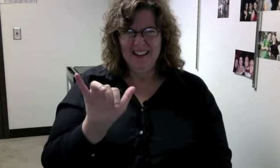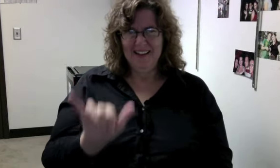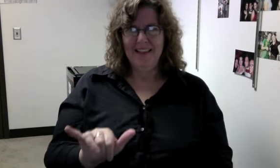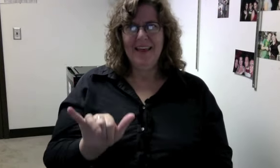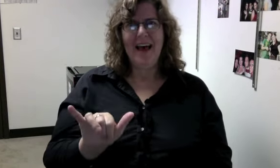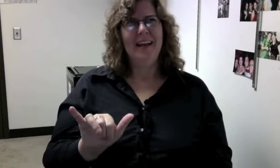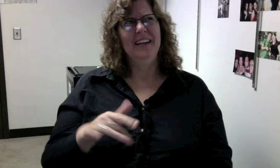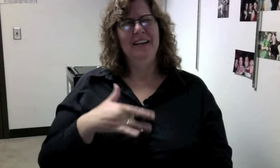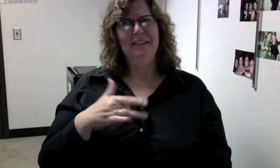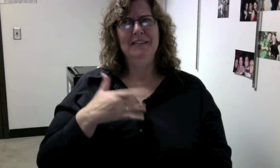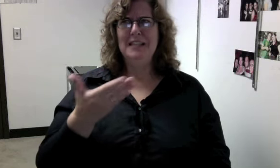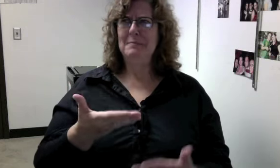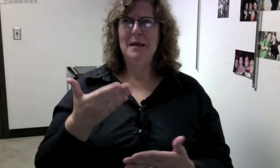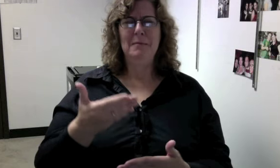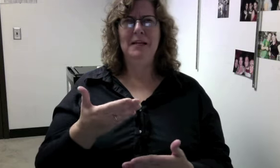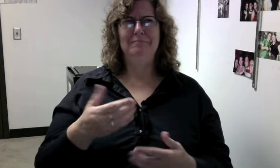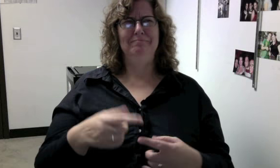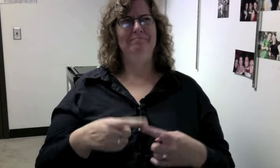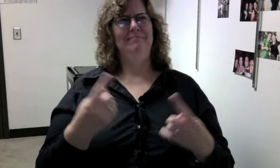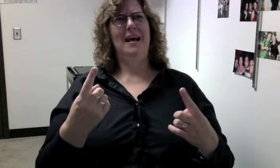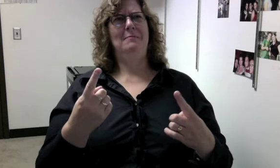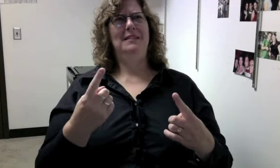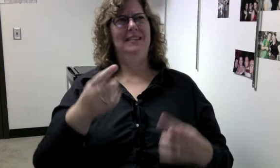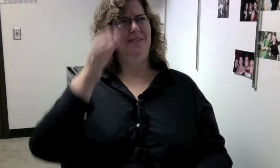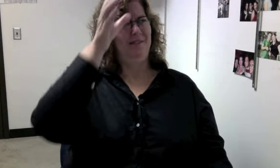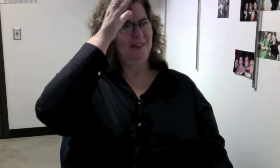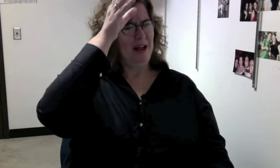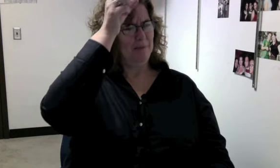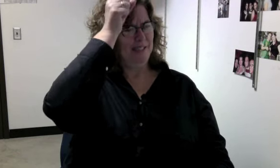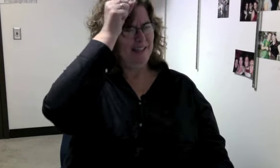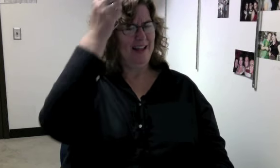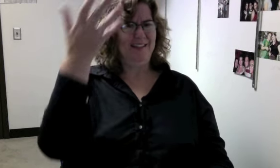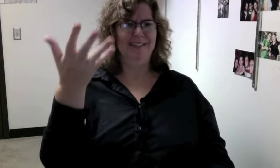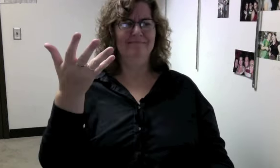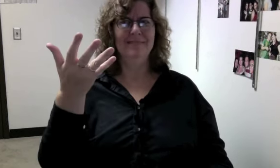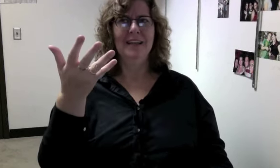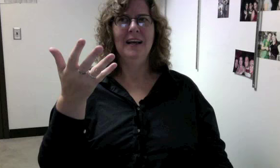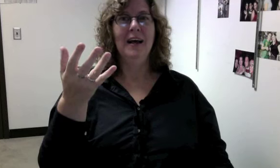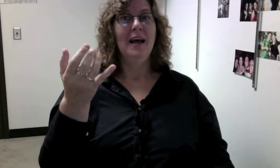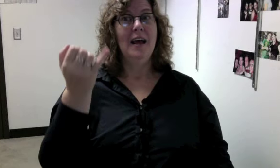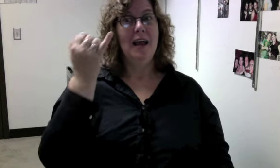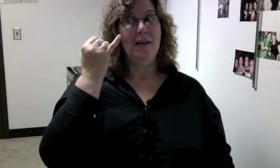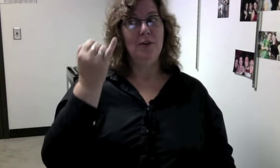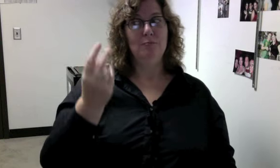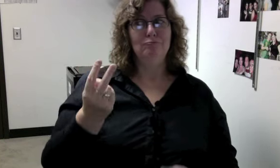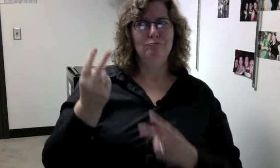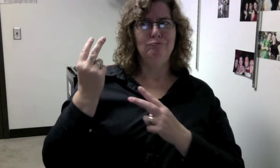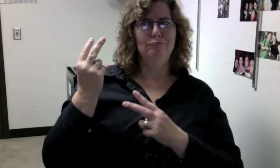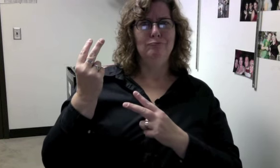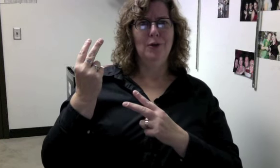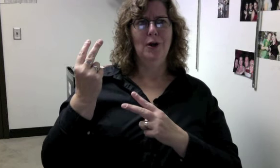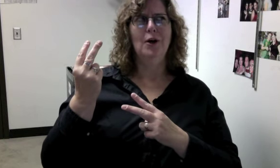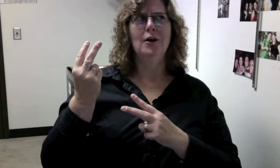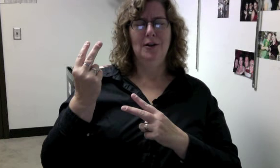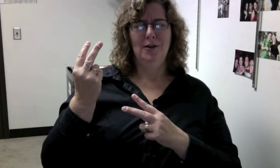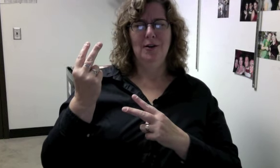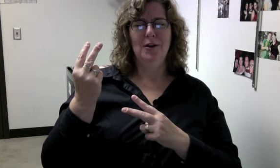Earth. You know, imagine 200, 300 years ago when they said, "Hey, the Earth is round."